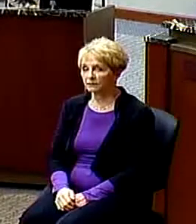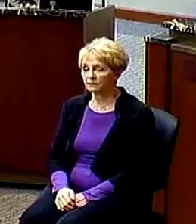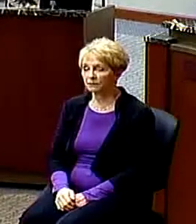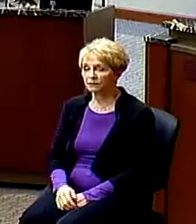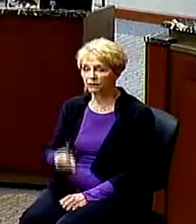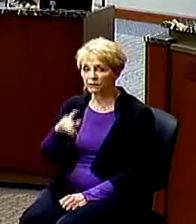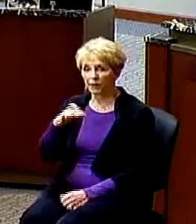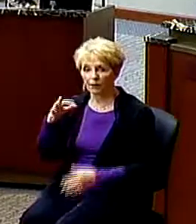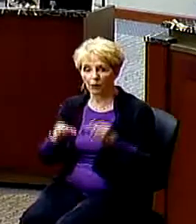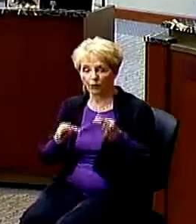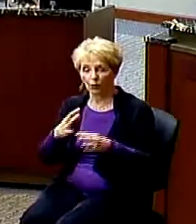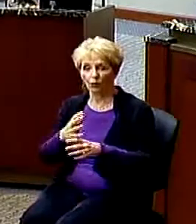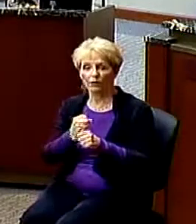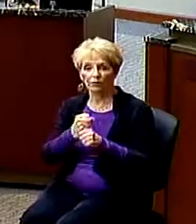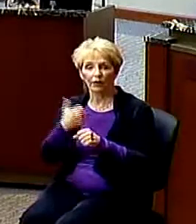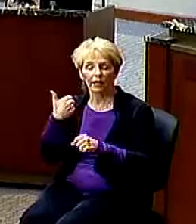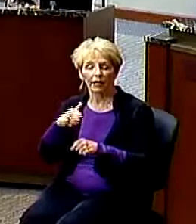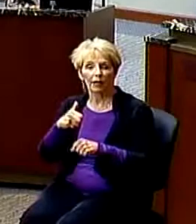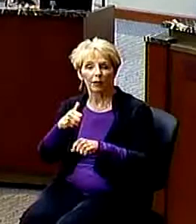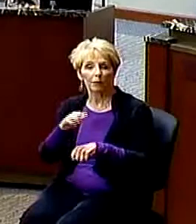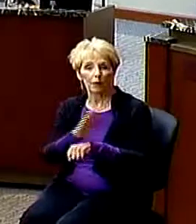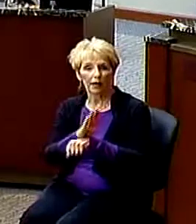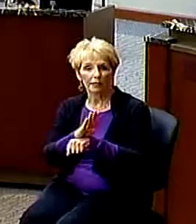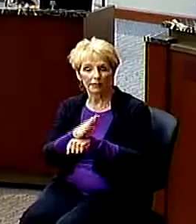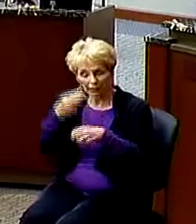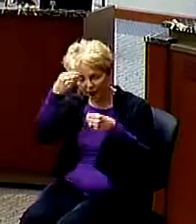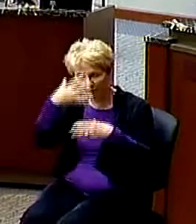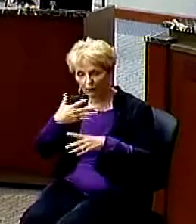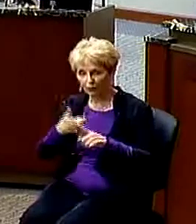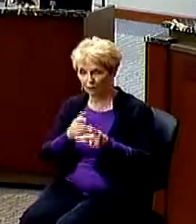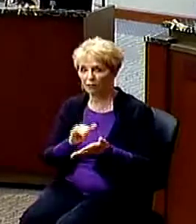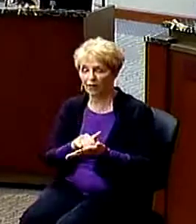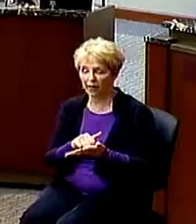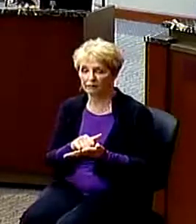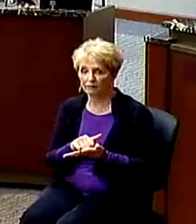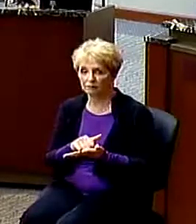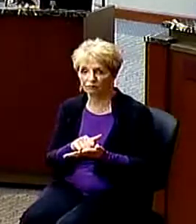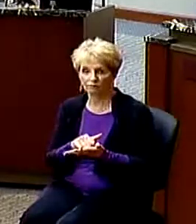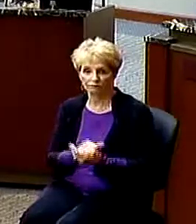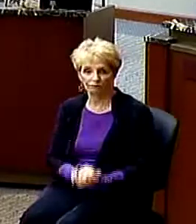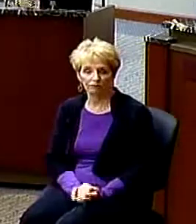The public hearing is to receive any citizen input for that. Any questions?